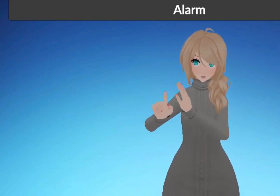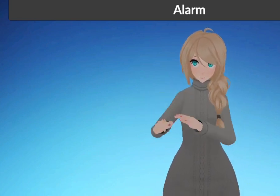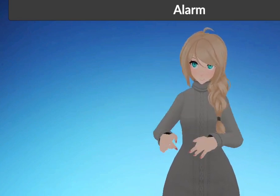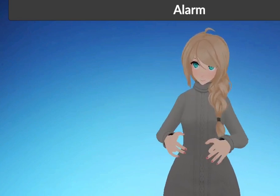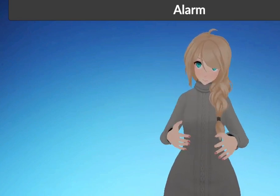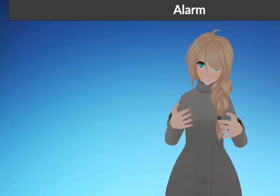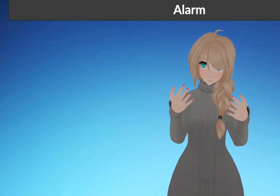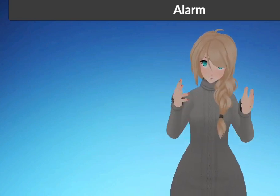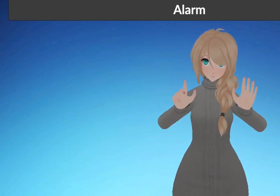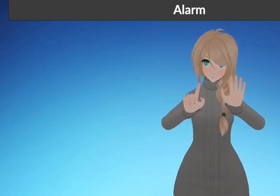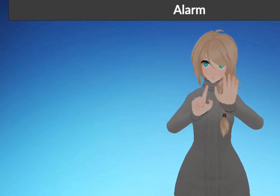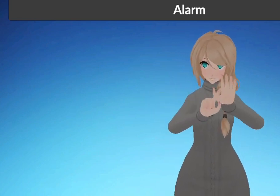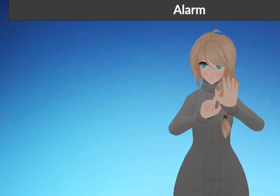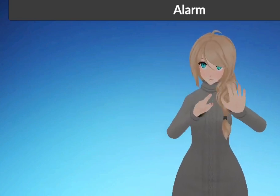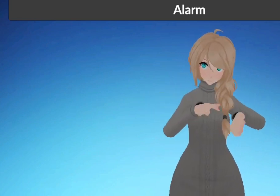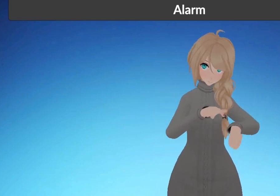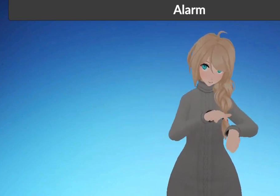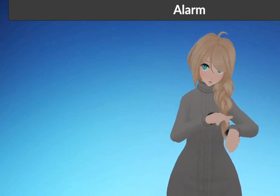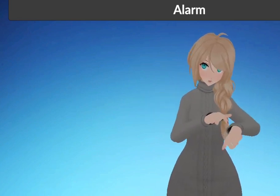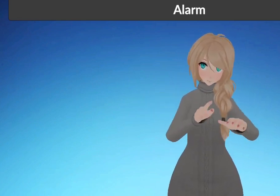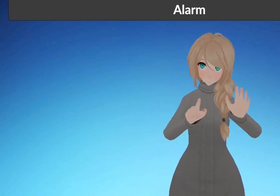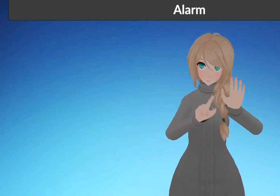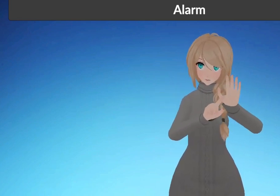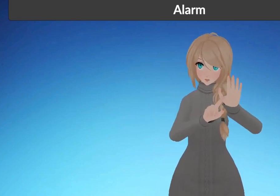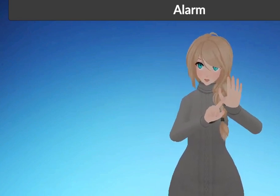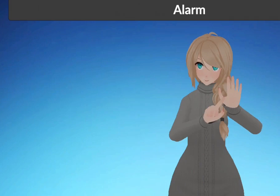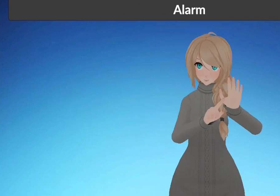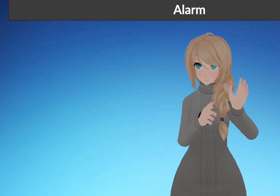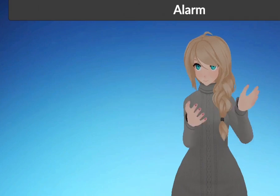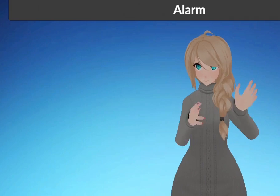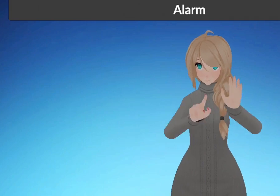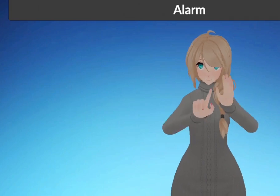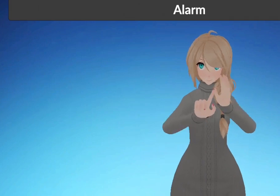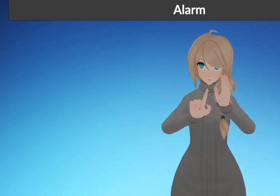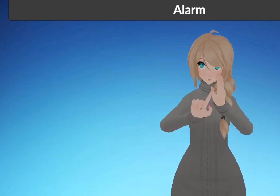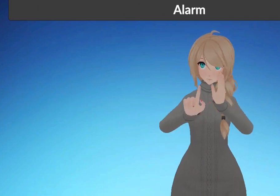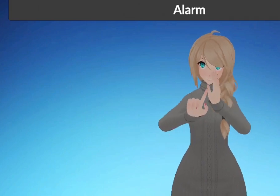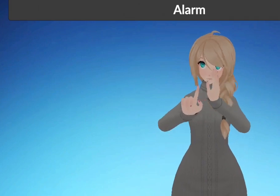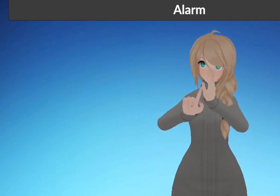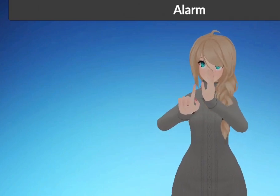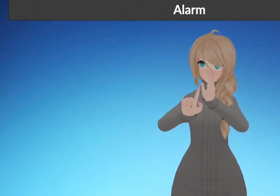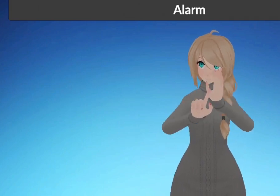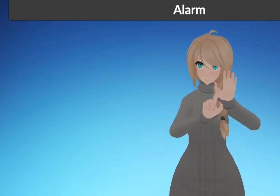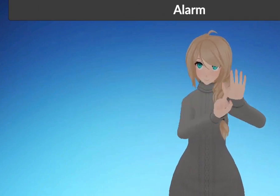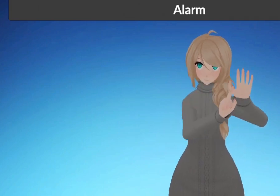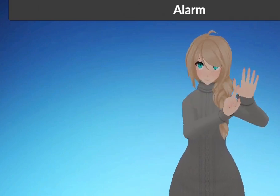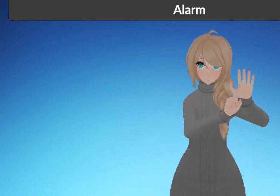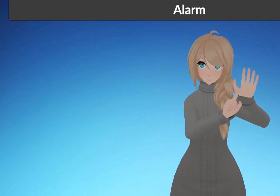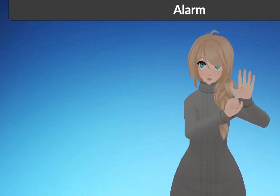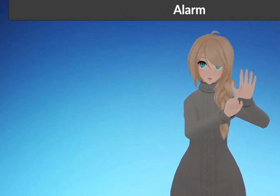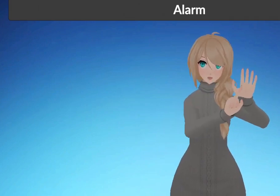alarm, everything. Just watch alarm. What's that? It's sound. Alarm.